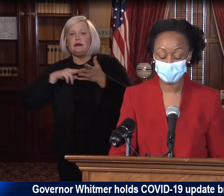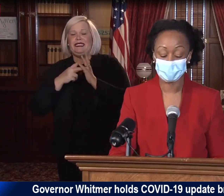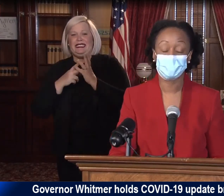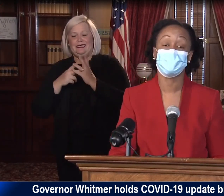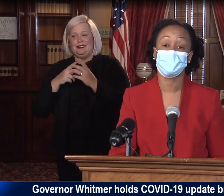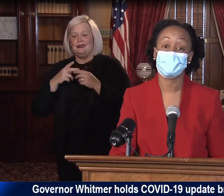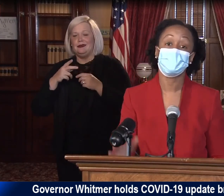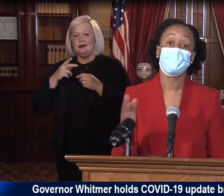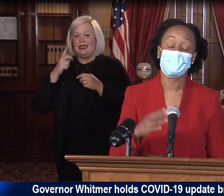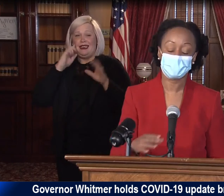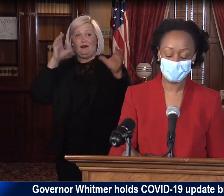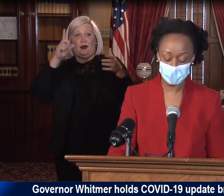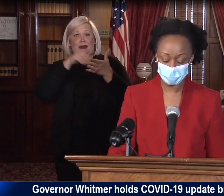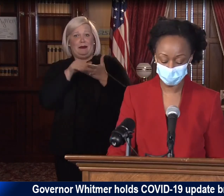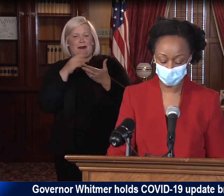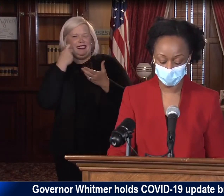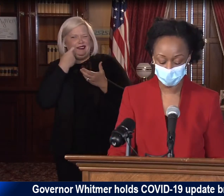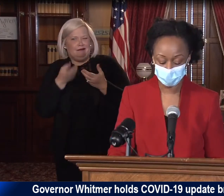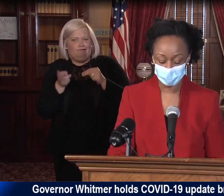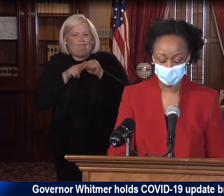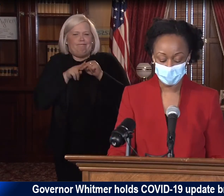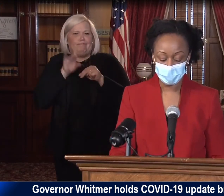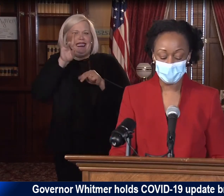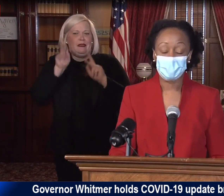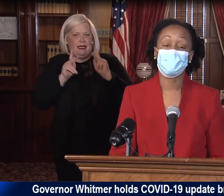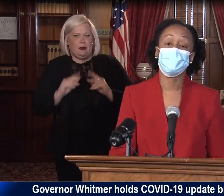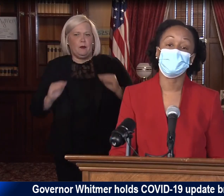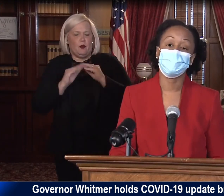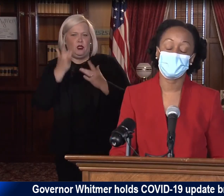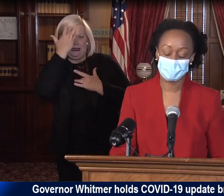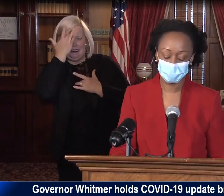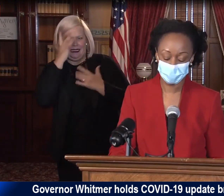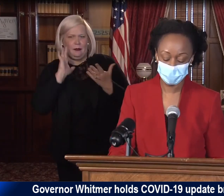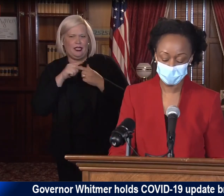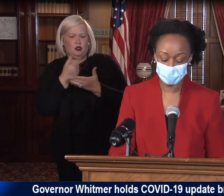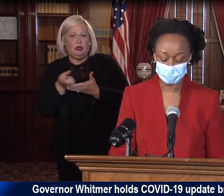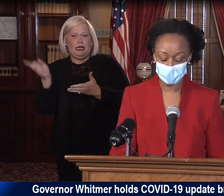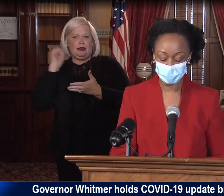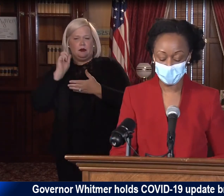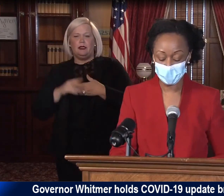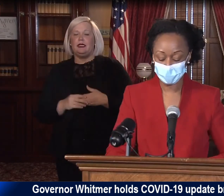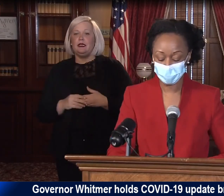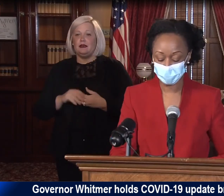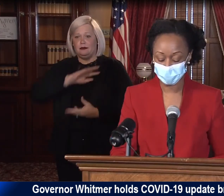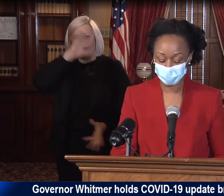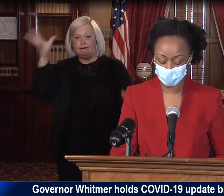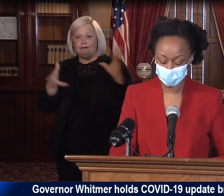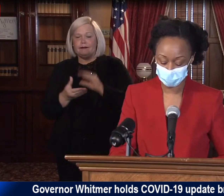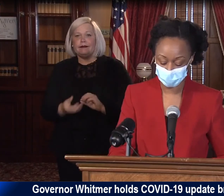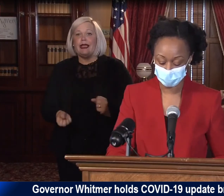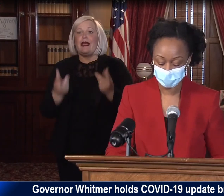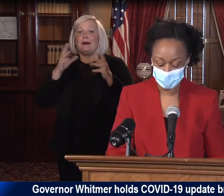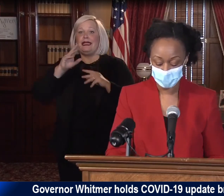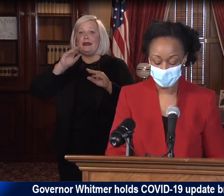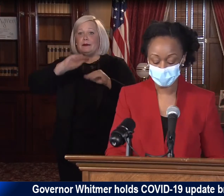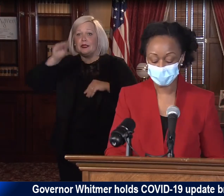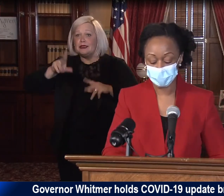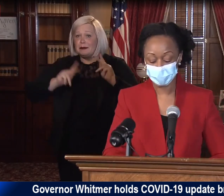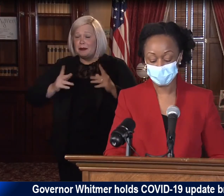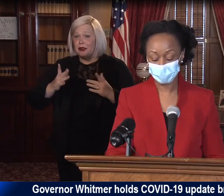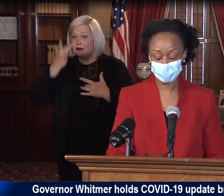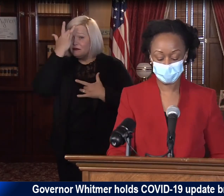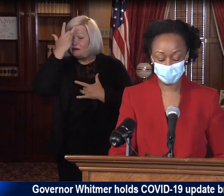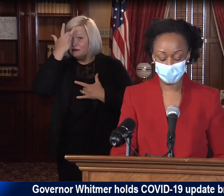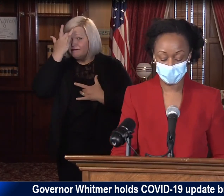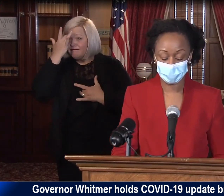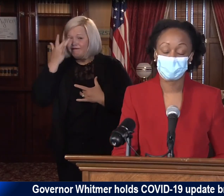of 8 cases per million in the past week. Our percent positivity is now 9.3%. It's